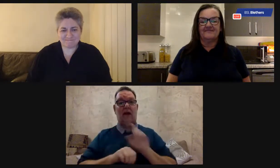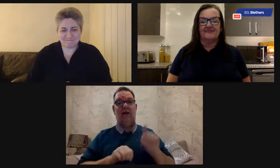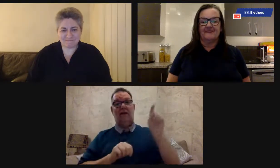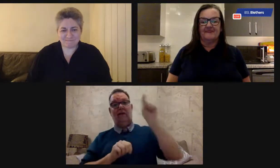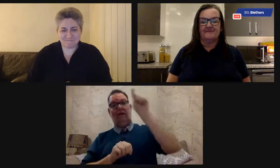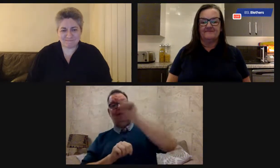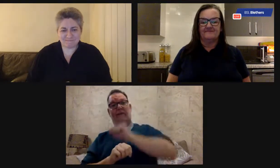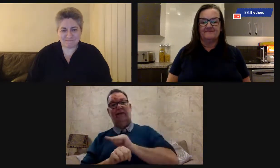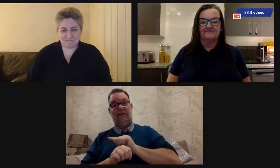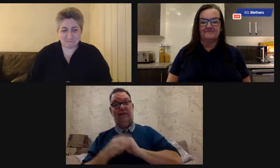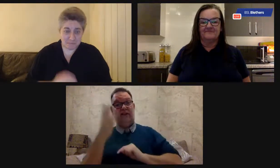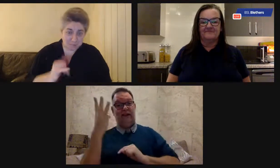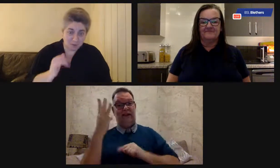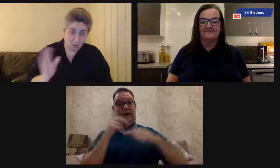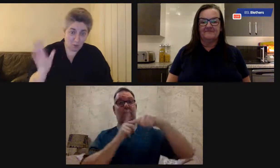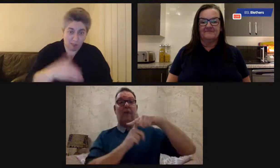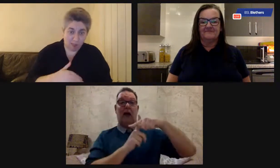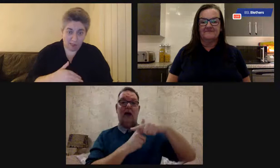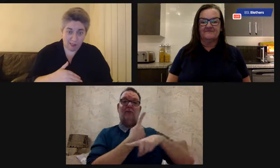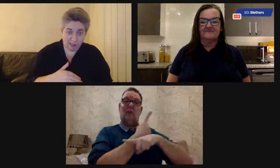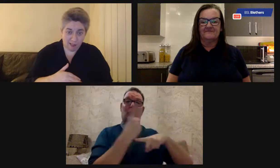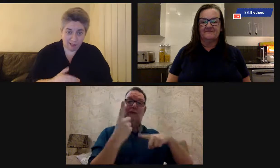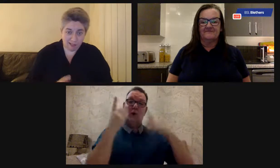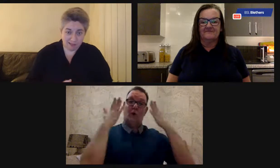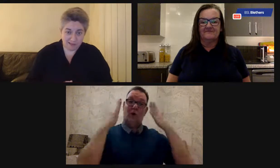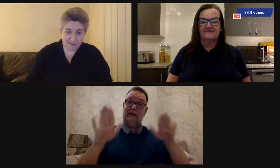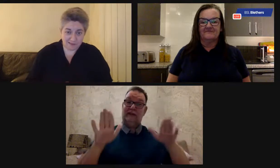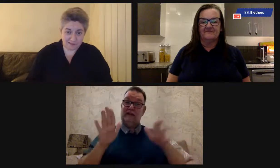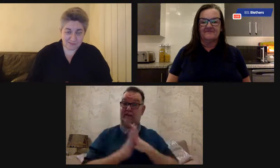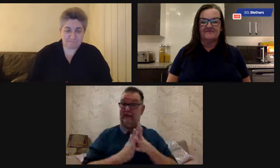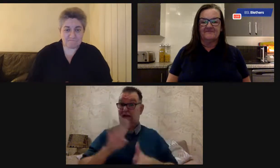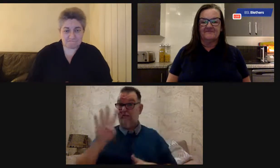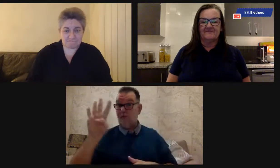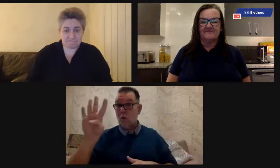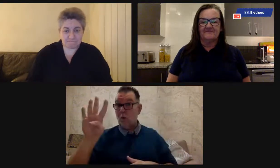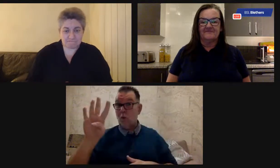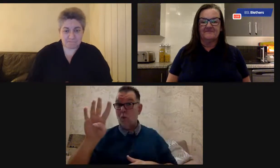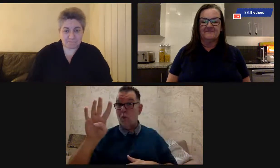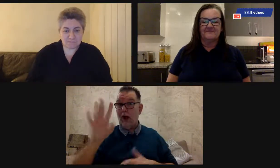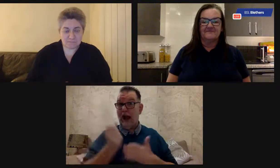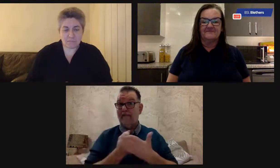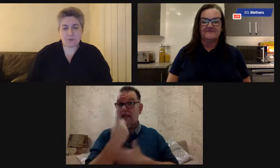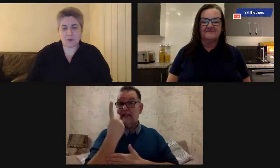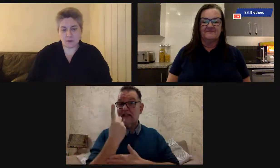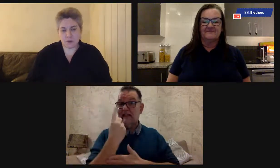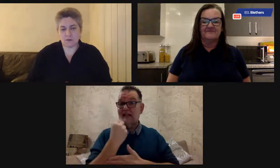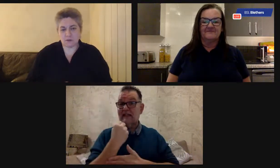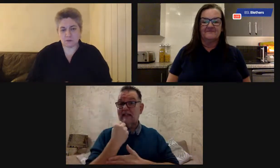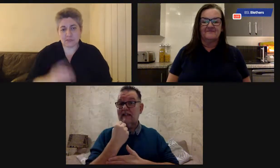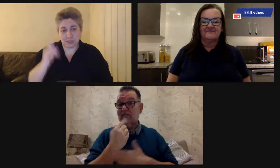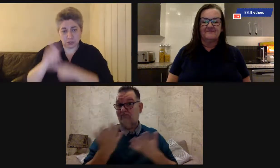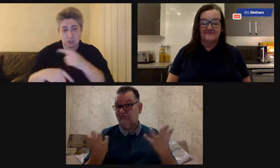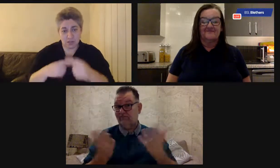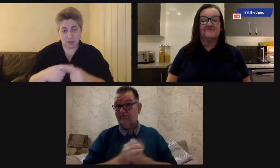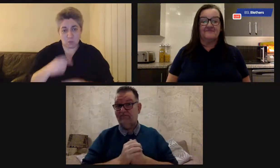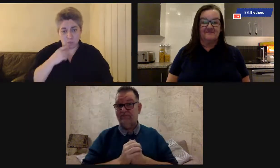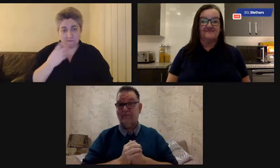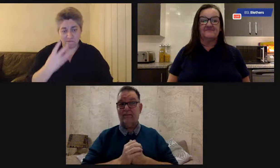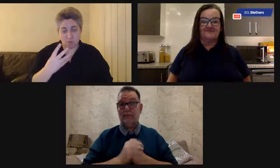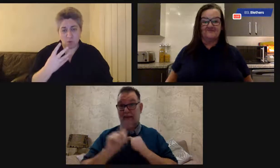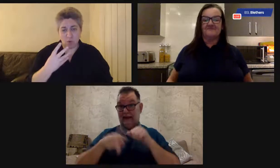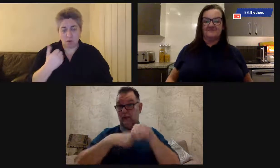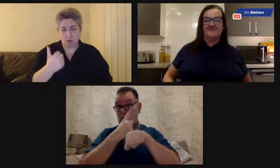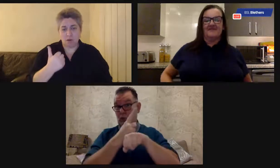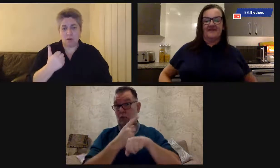some people maybe are in the dark and they didn't know, you know. So really, usually